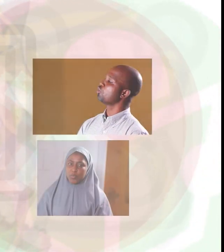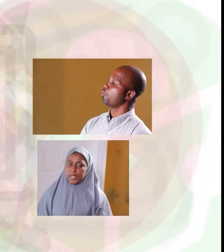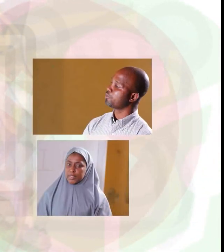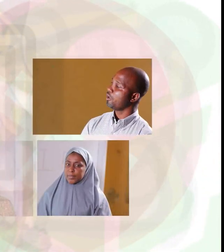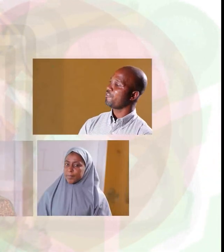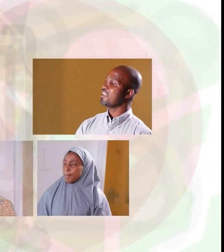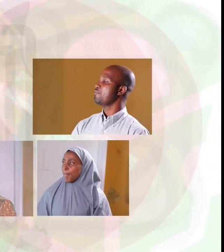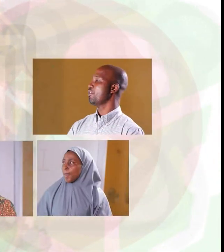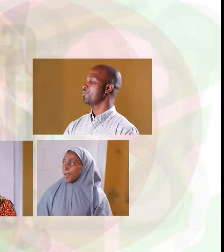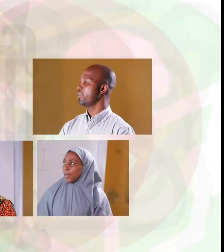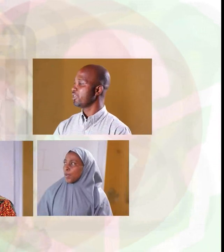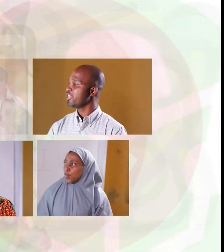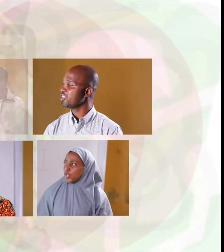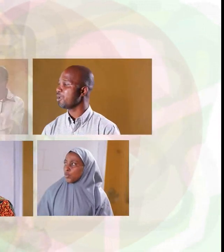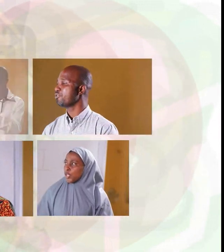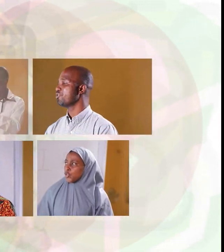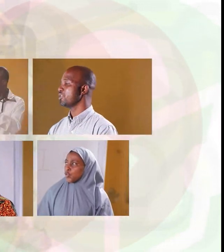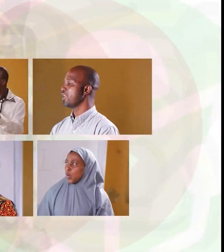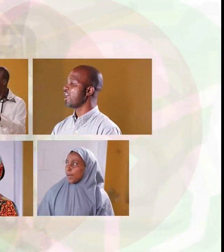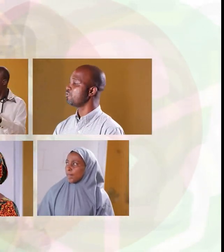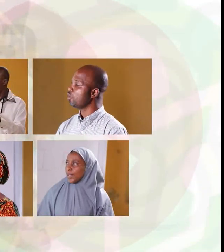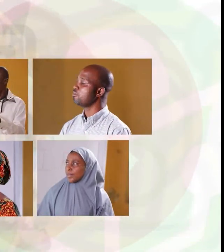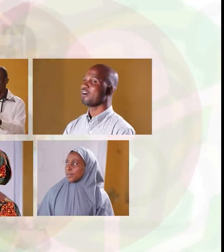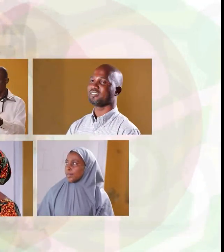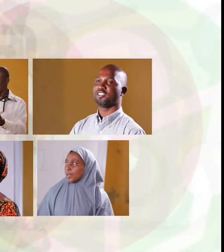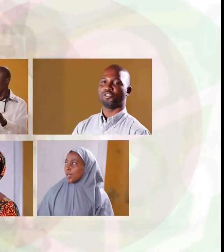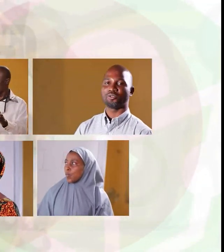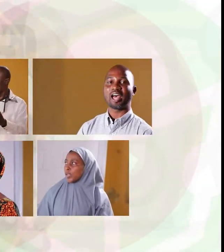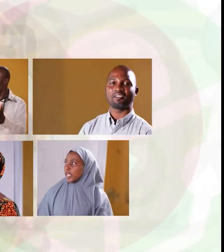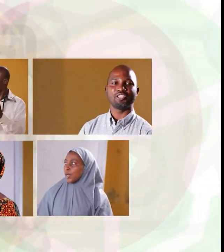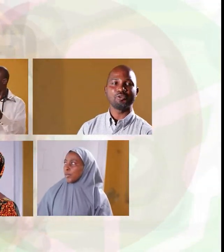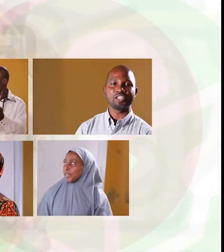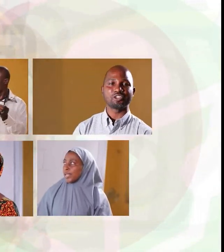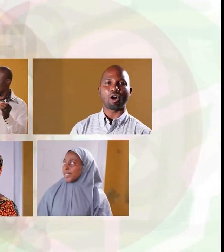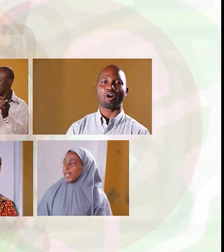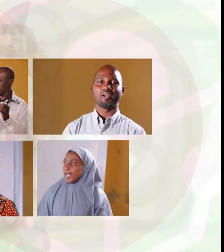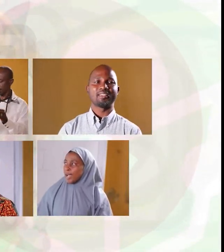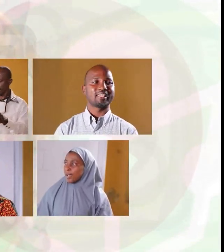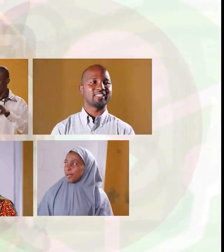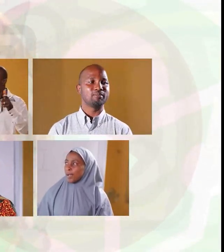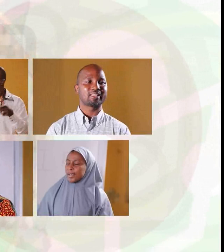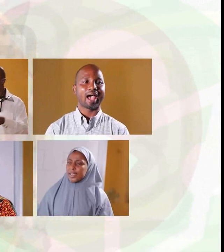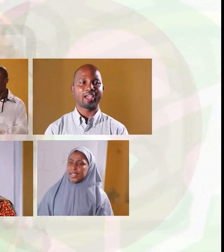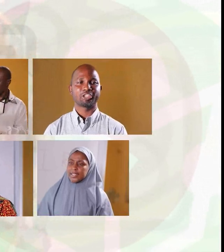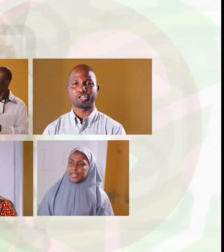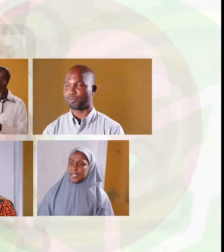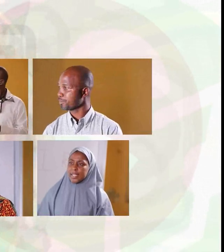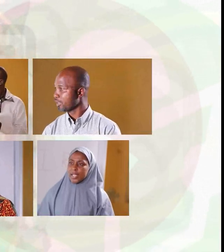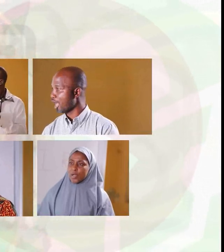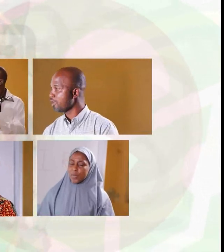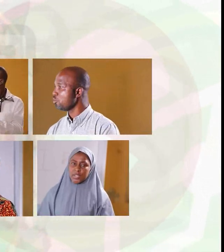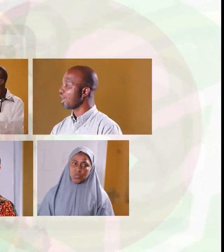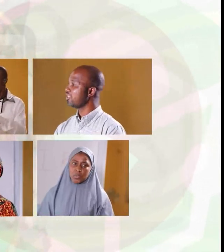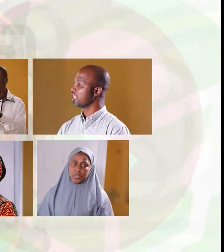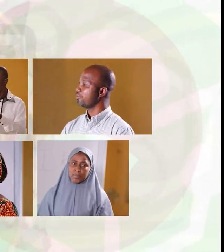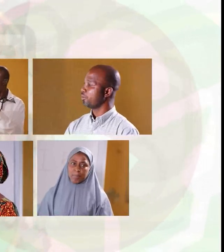to the next point. We should ensure whatever we say is clear. That means work is being